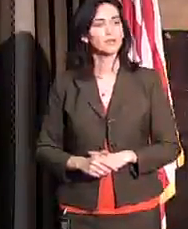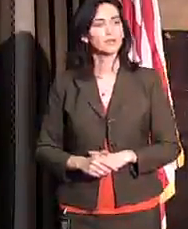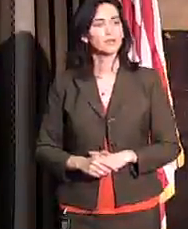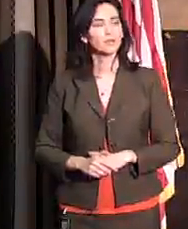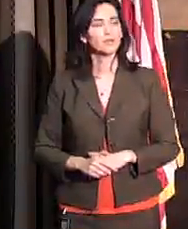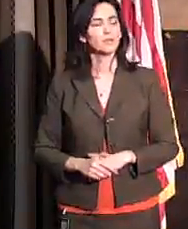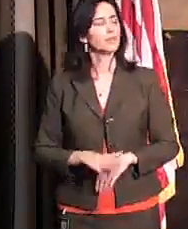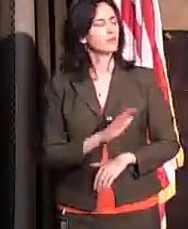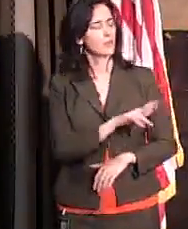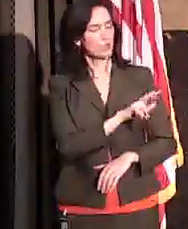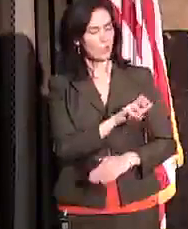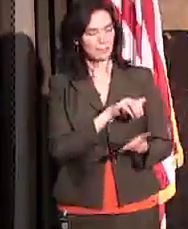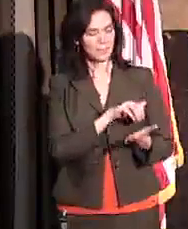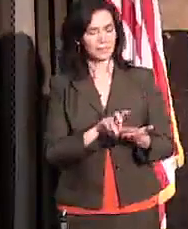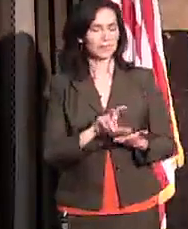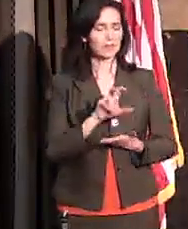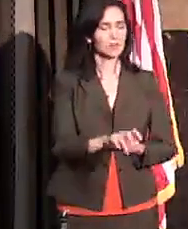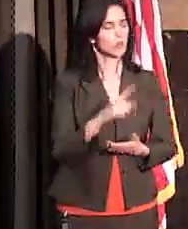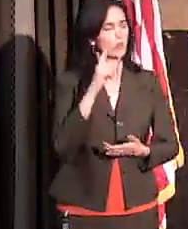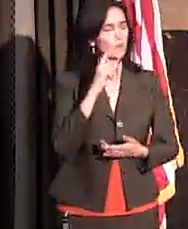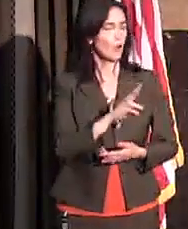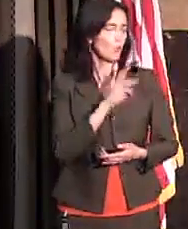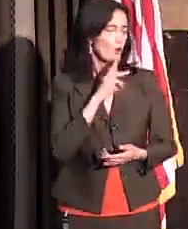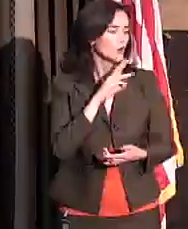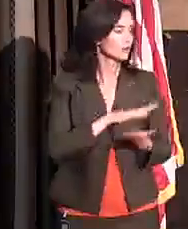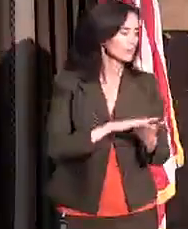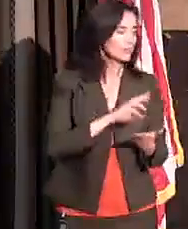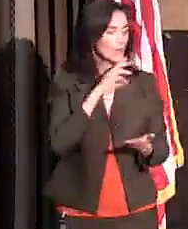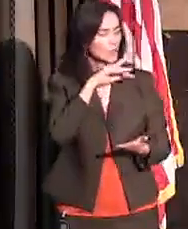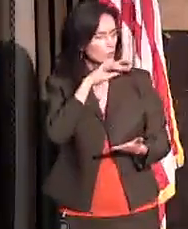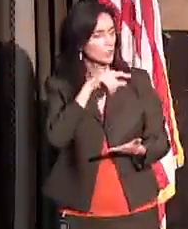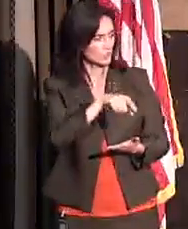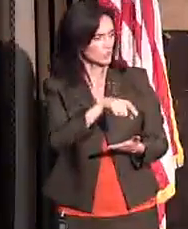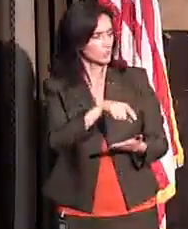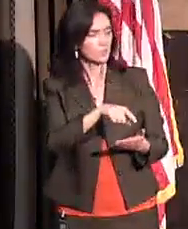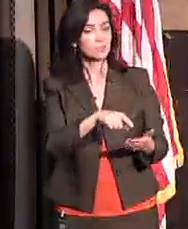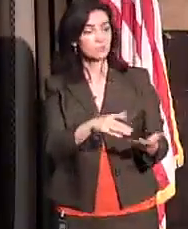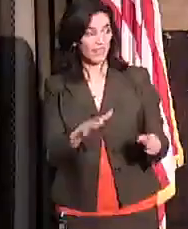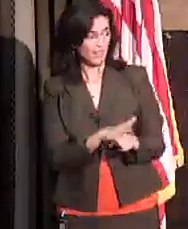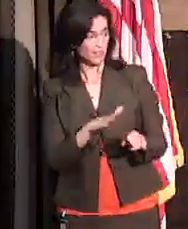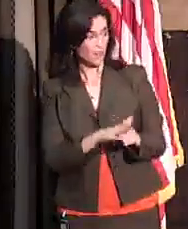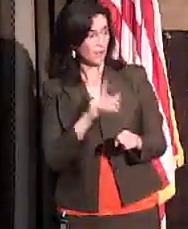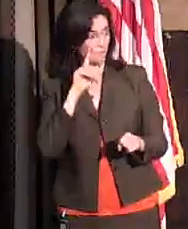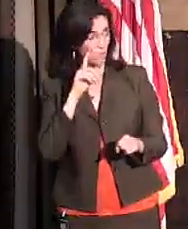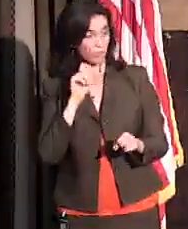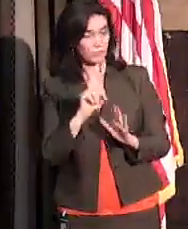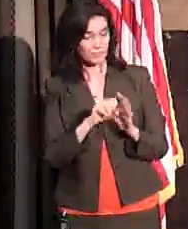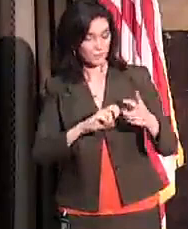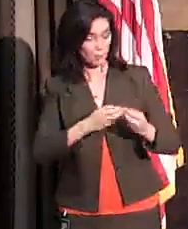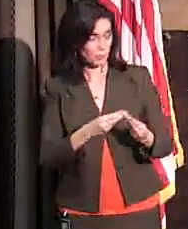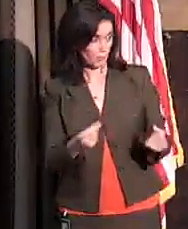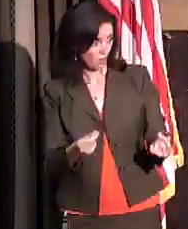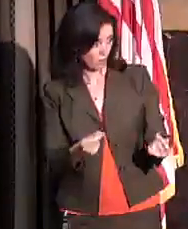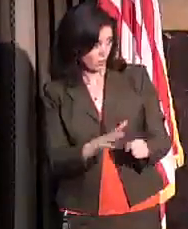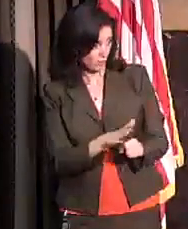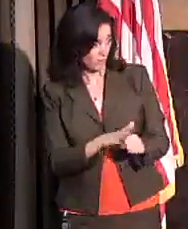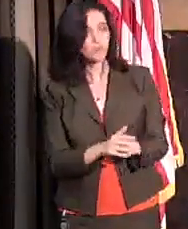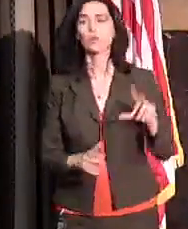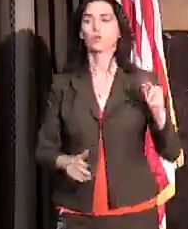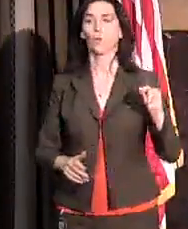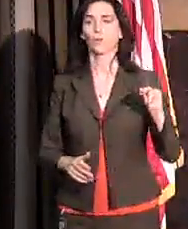Going to sewer and water, do you think that's going to be enough to address the state's problems? And if not,